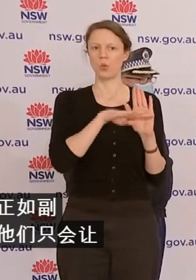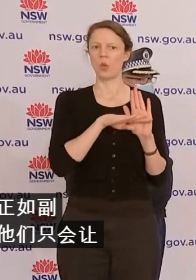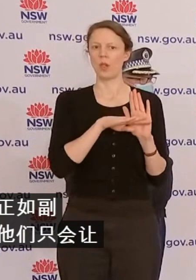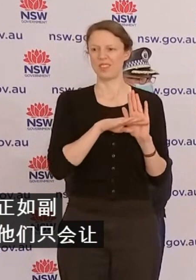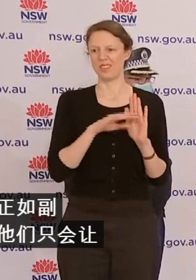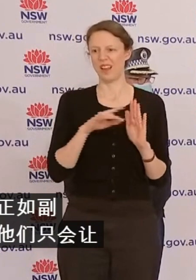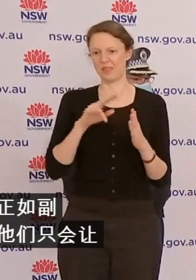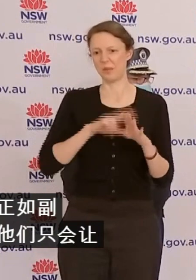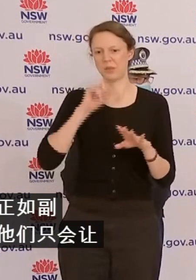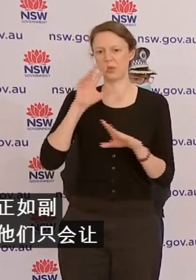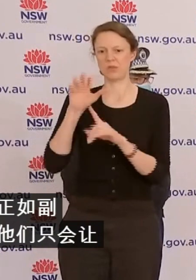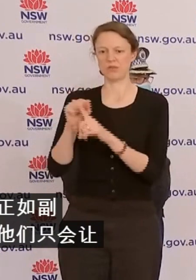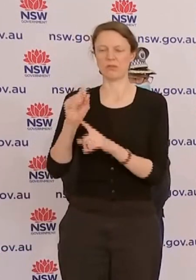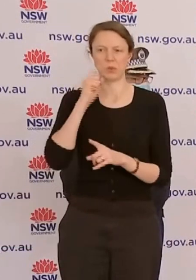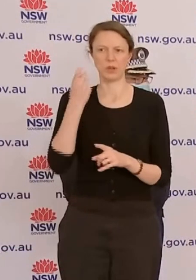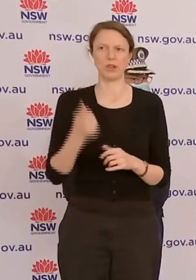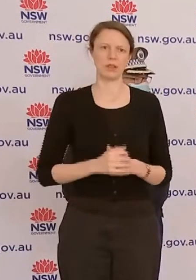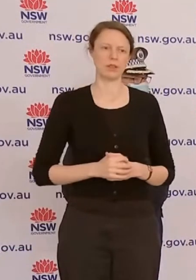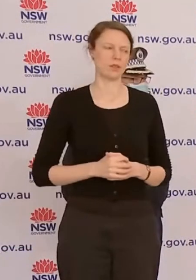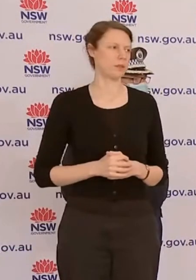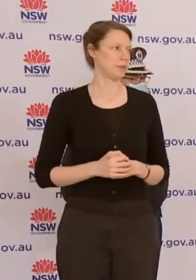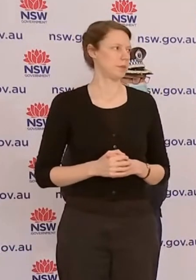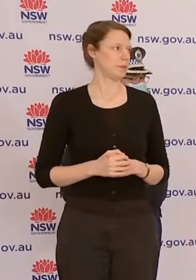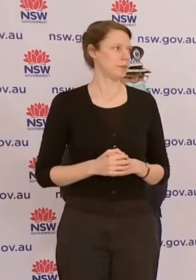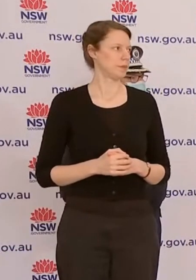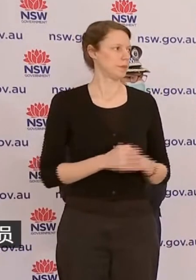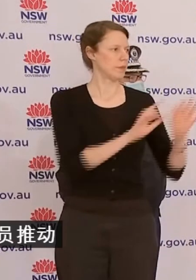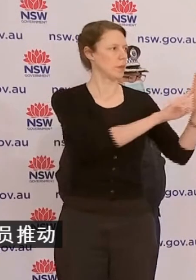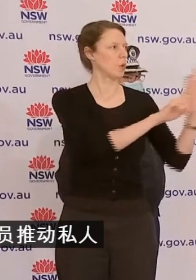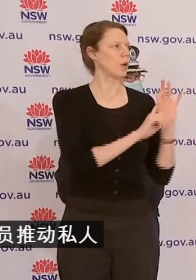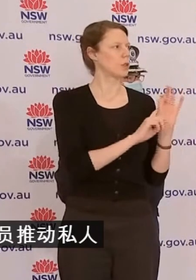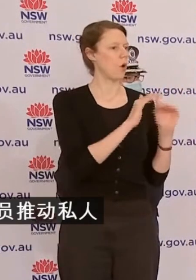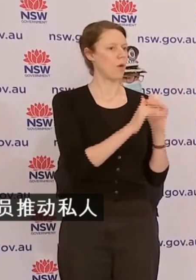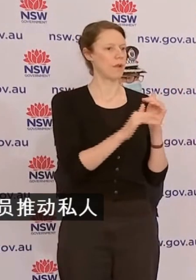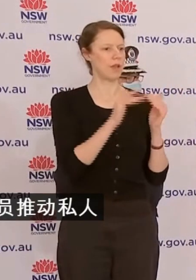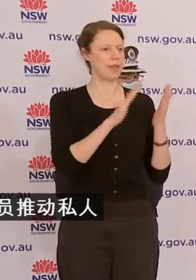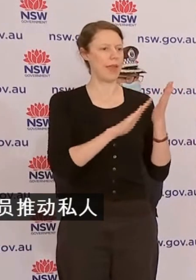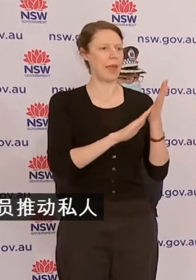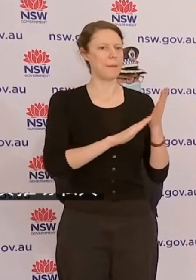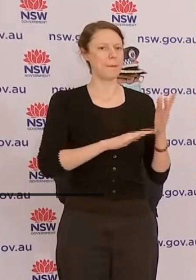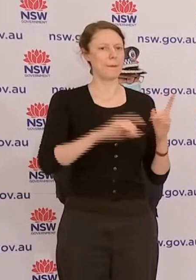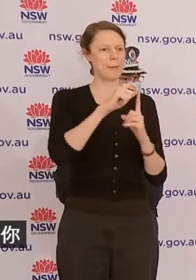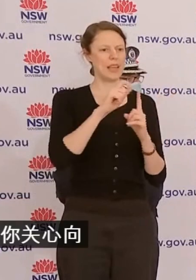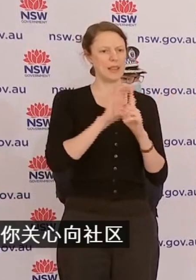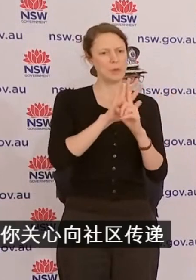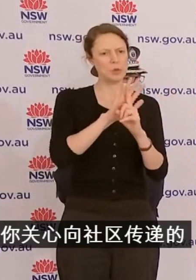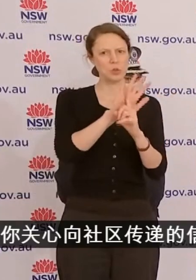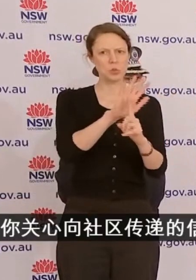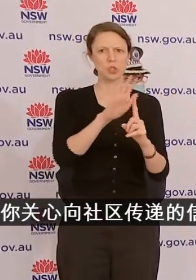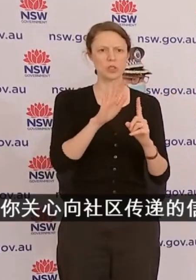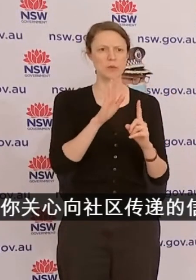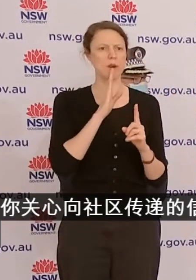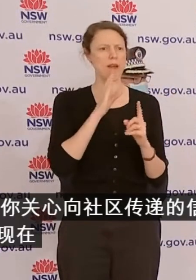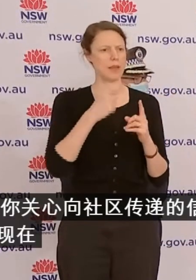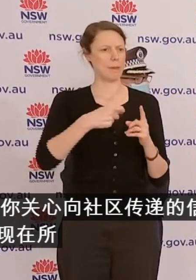get them. Sorry. Just on those MPs who are pushing that private members bill, are you concerned the message